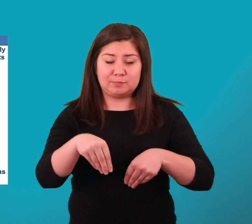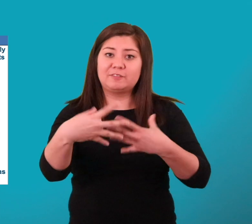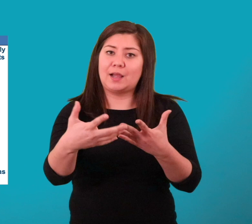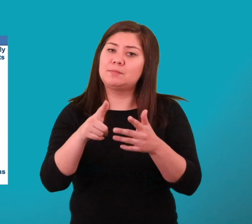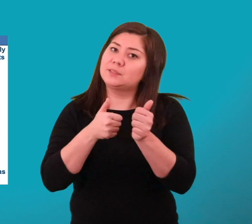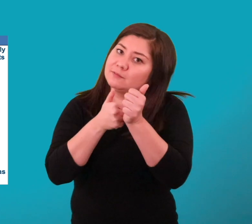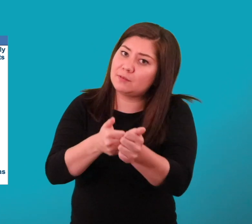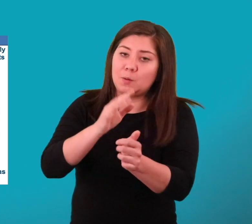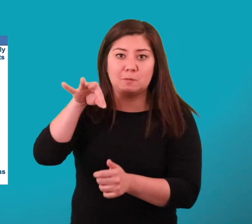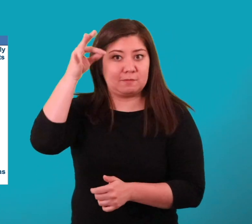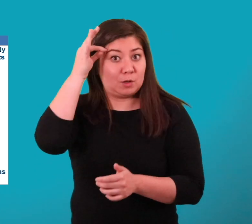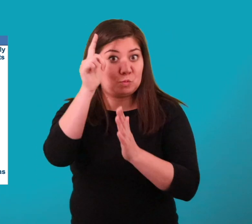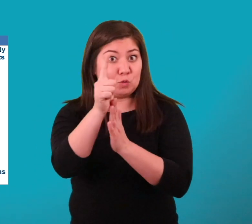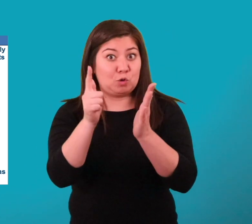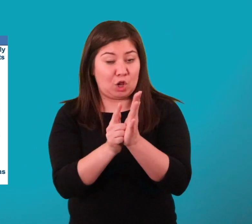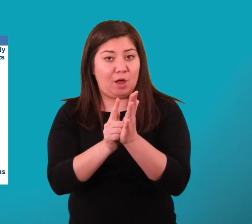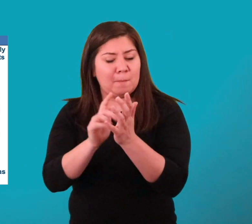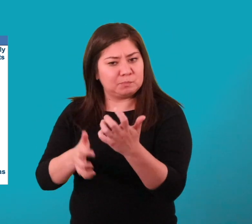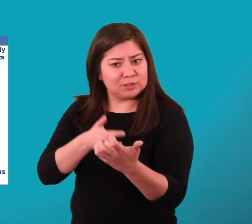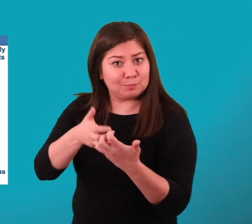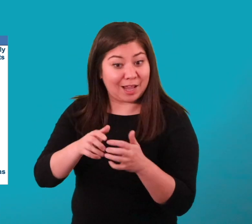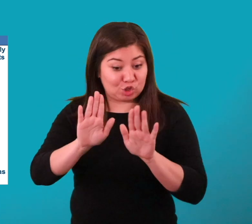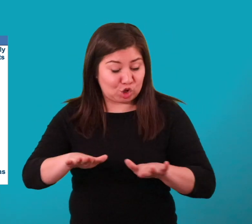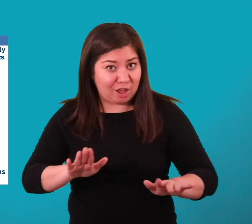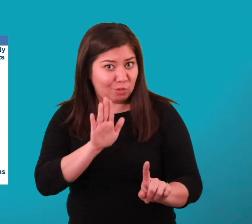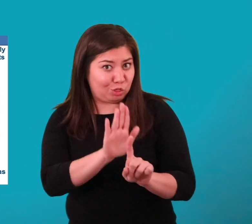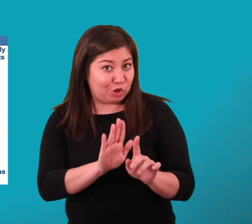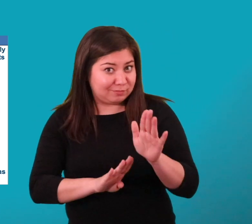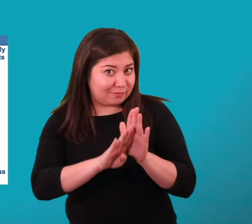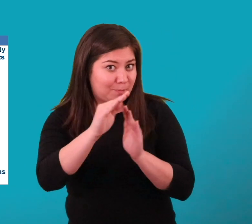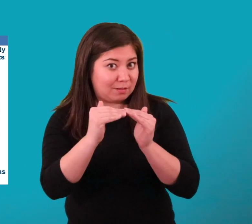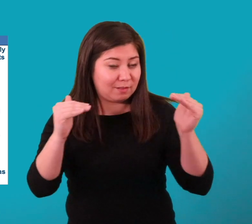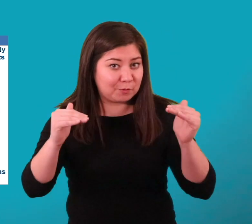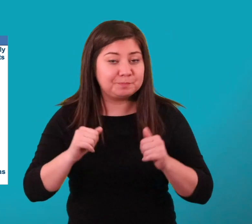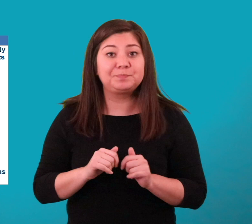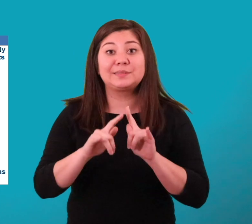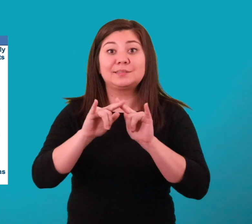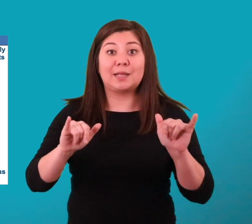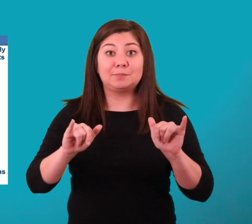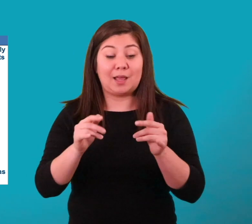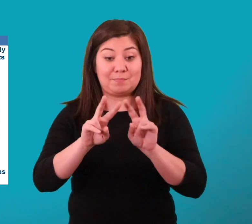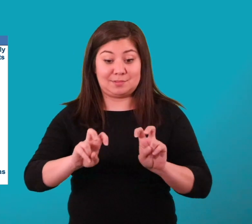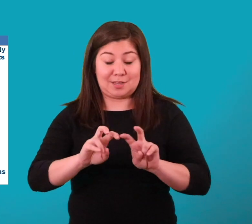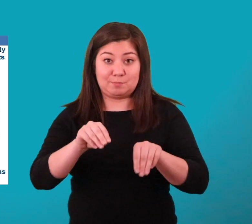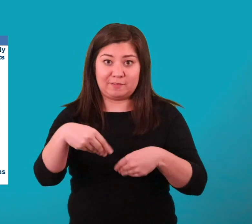developmental level. Again, with respect to the above, any assessments must be administered in compliance with federal law requiring the assessment